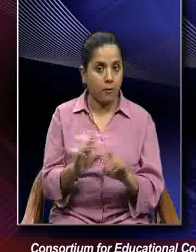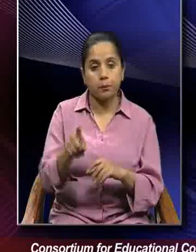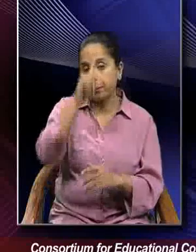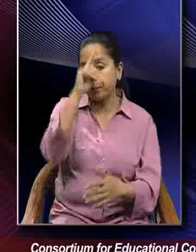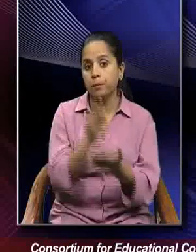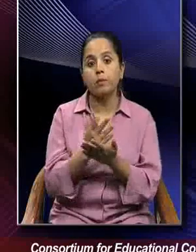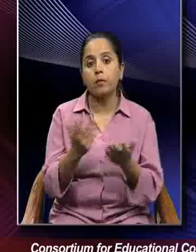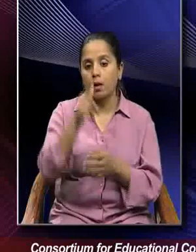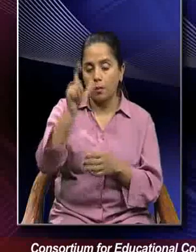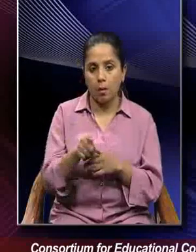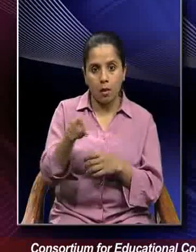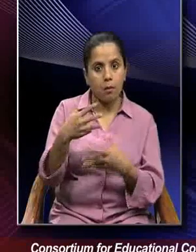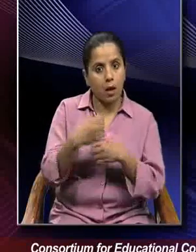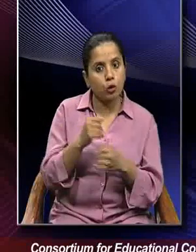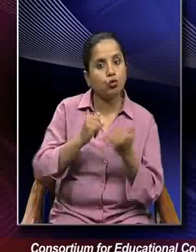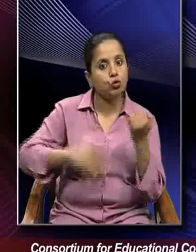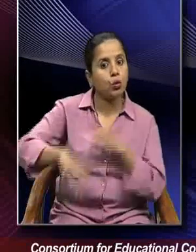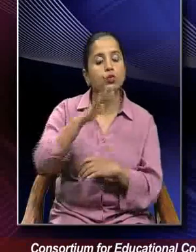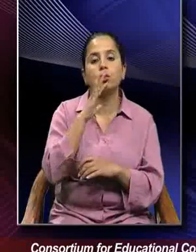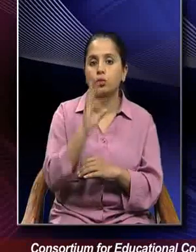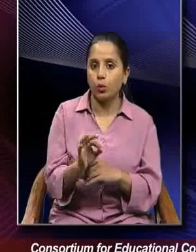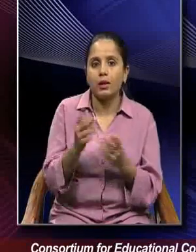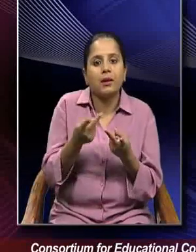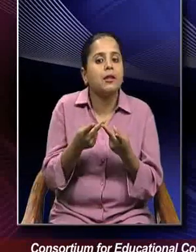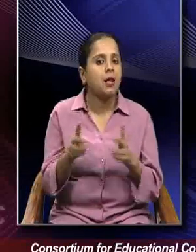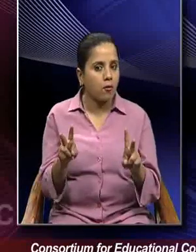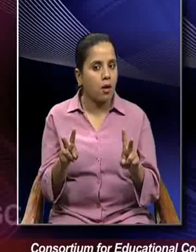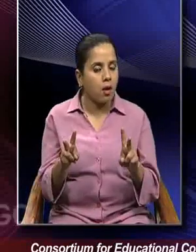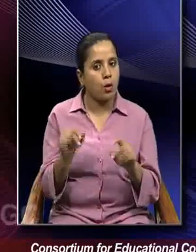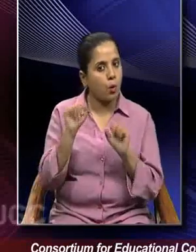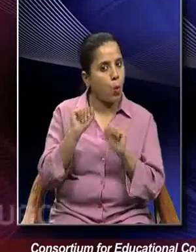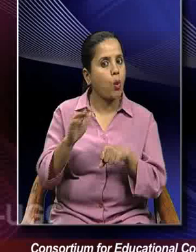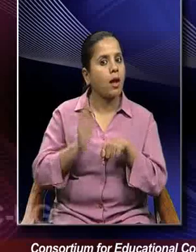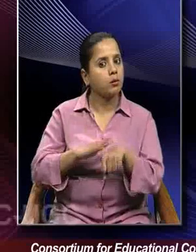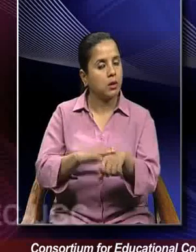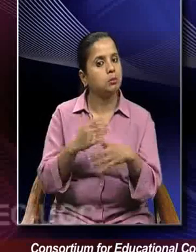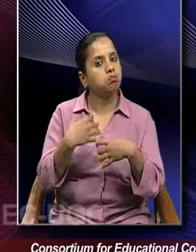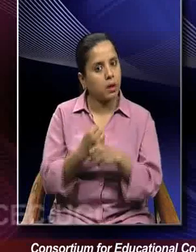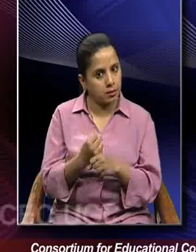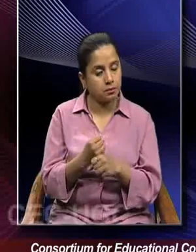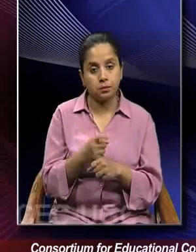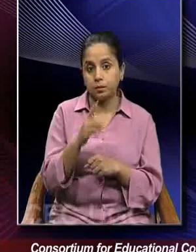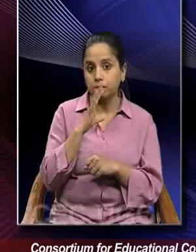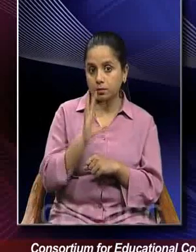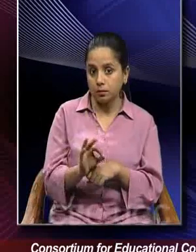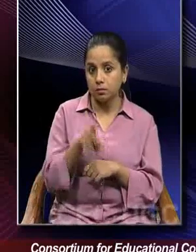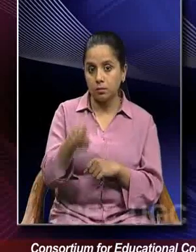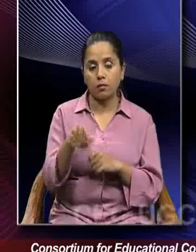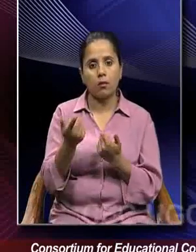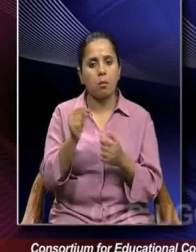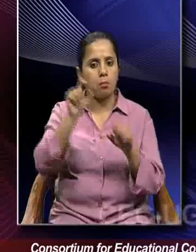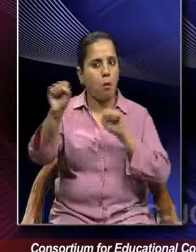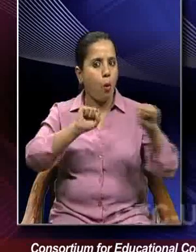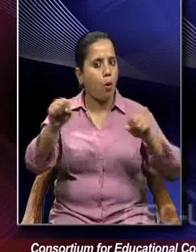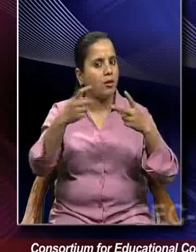that people construct social reality differently based on their own experiences. Reality is subjective and